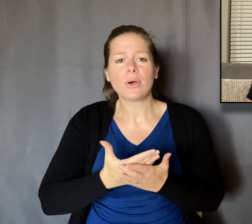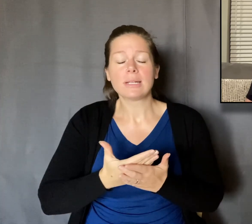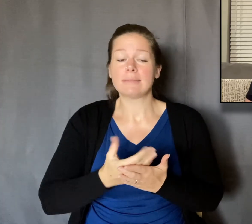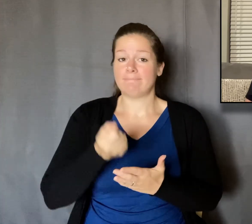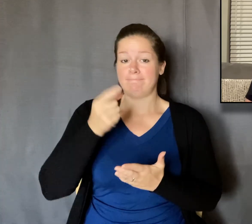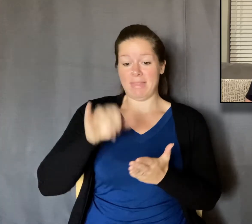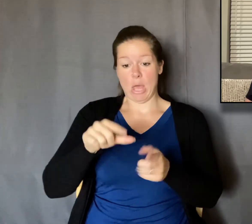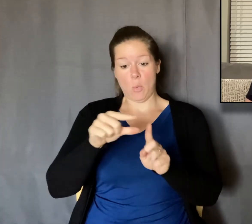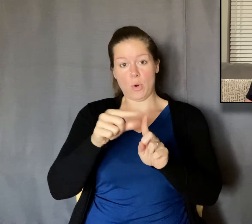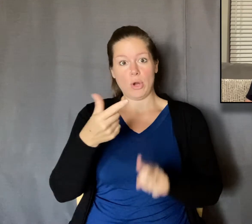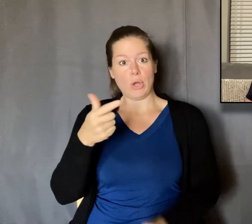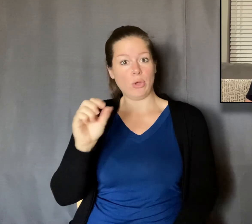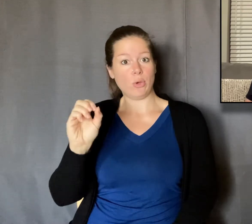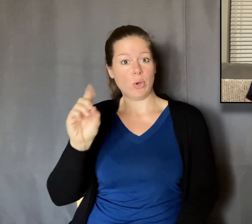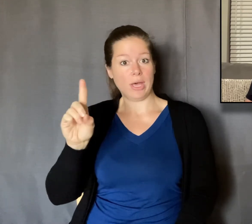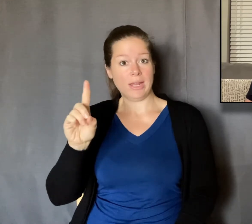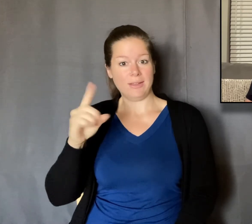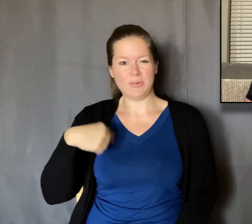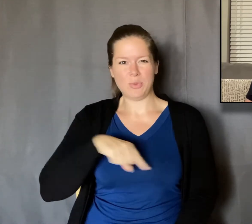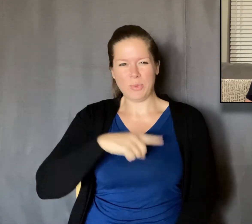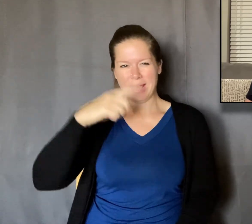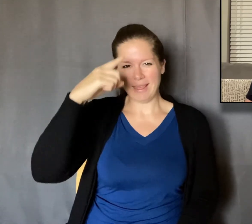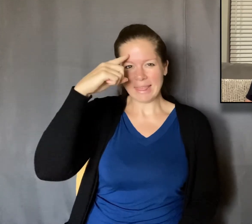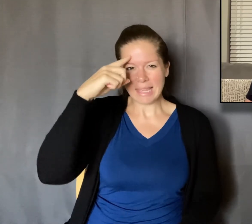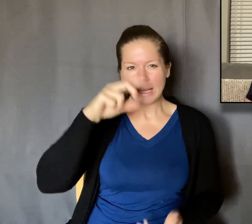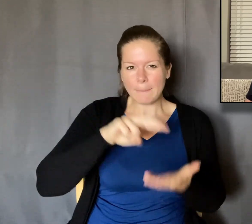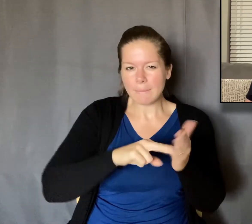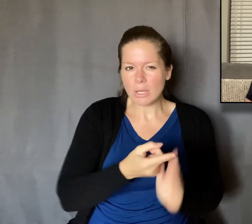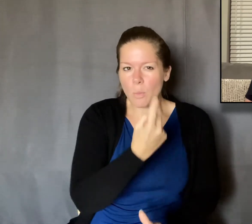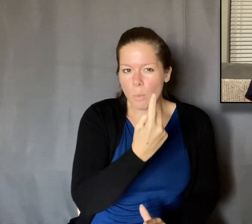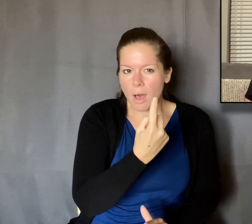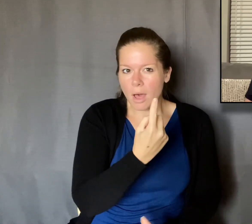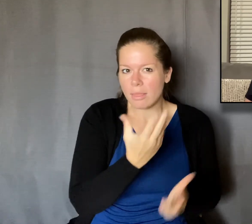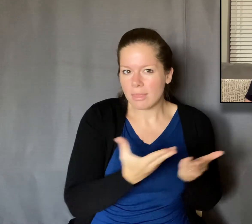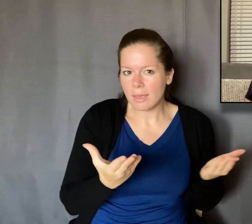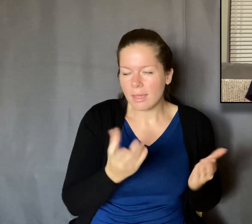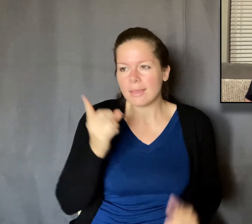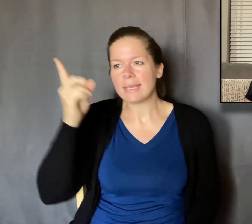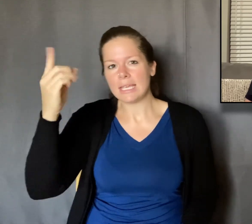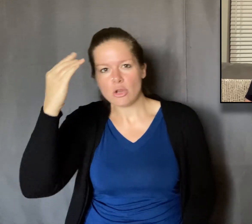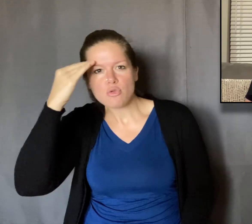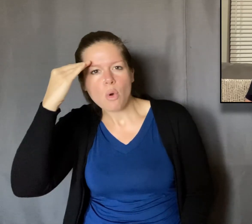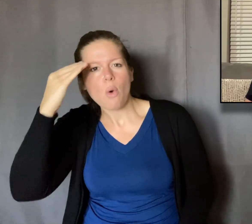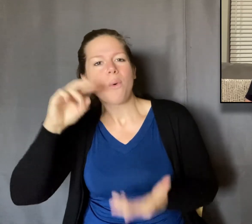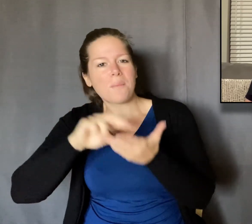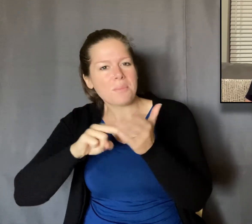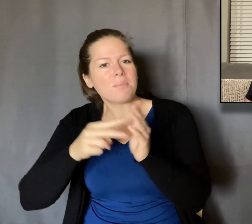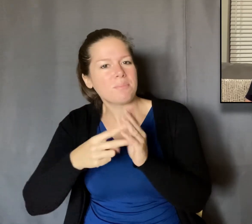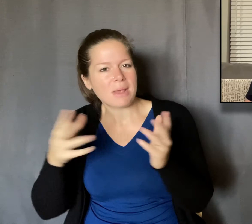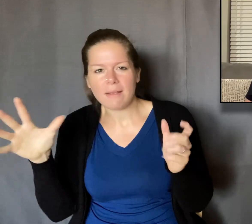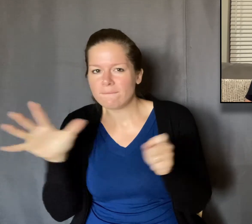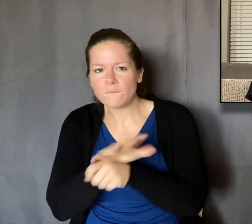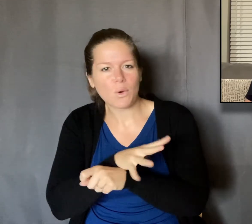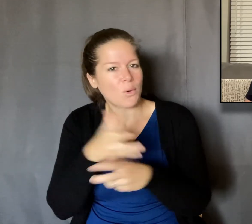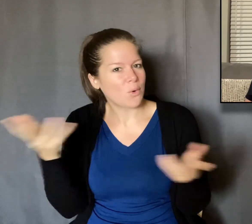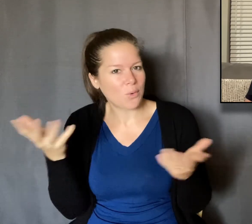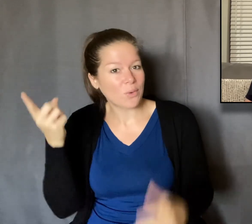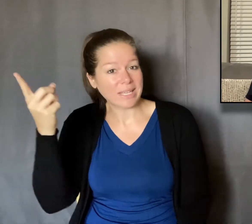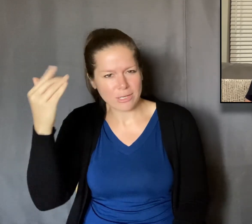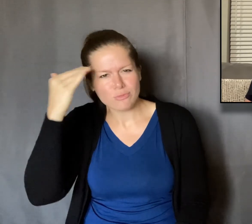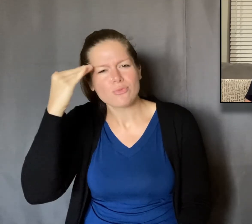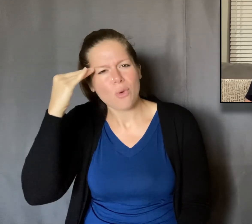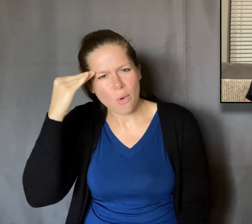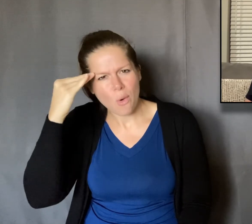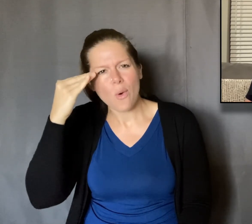different than what God is working things out to be. And you might find yourself in a bit of a trial, probably a little different than Paul in